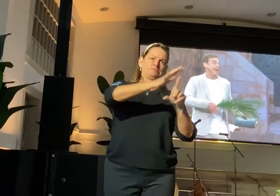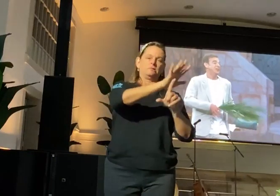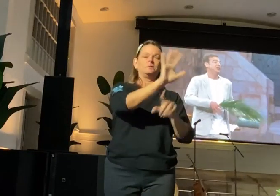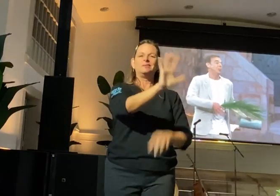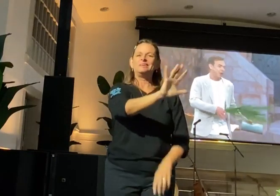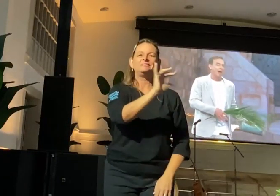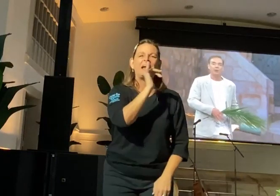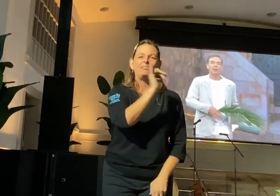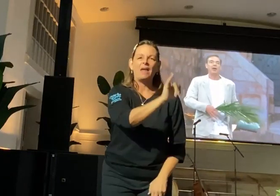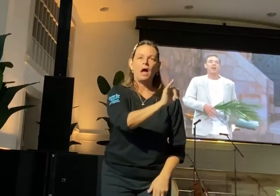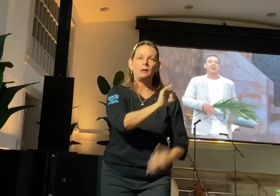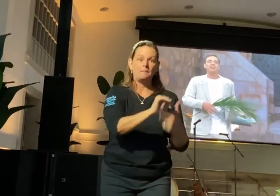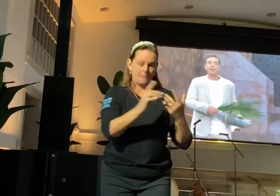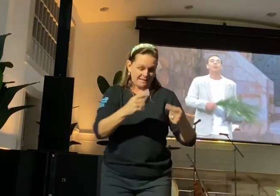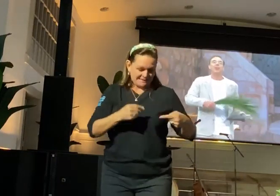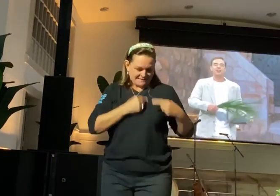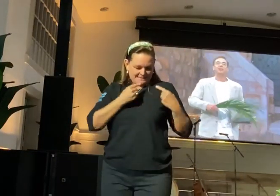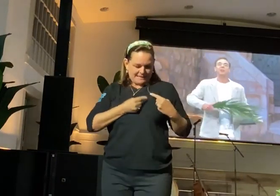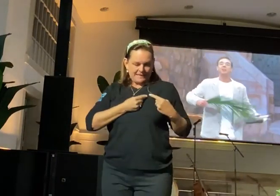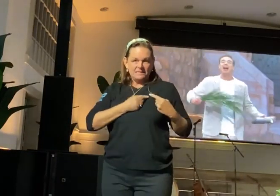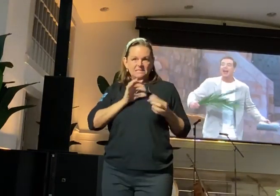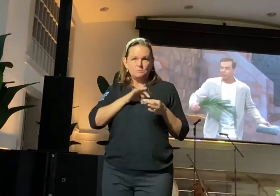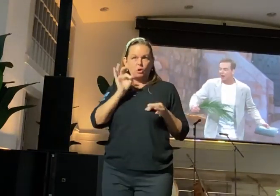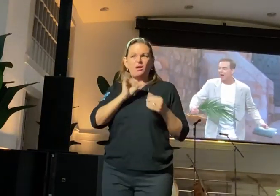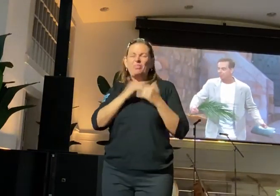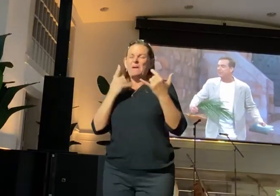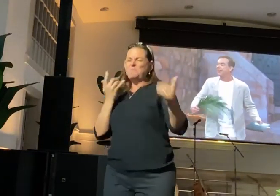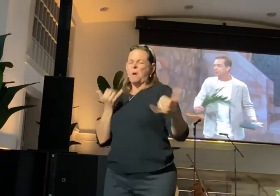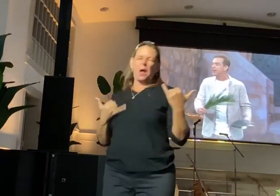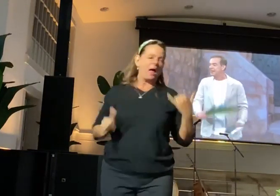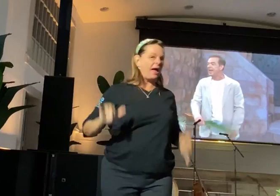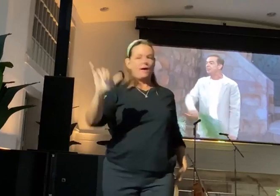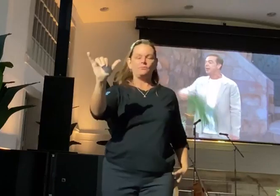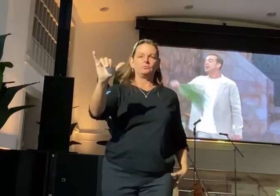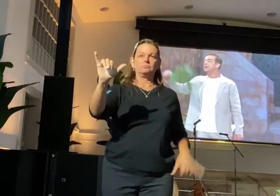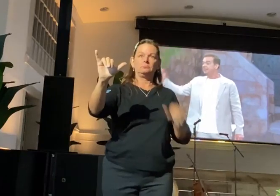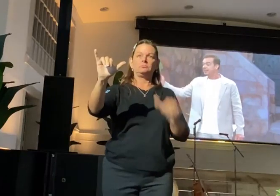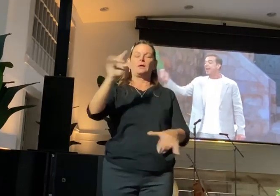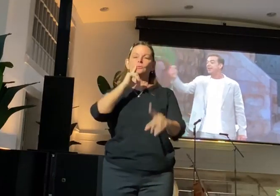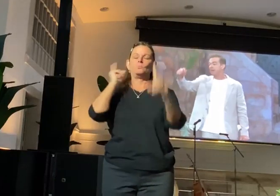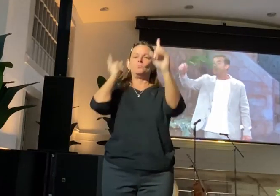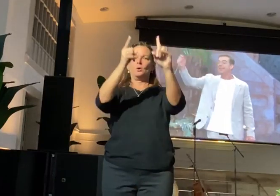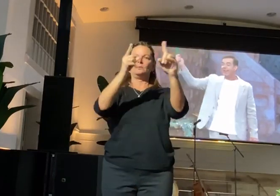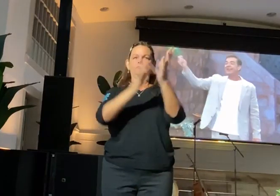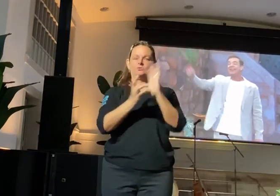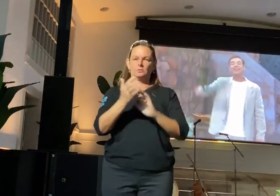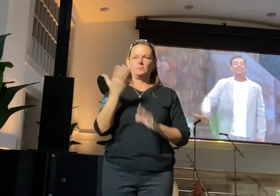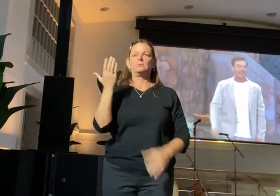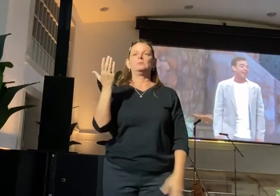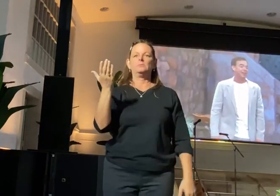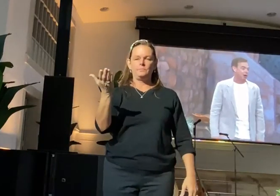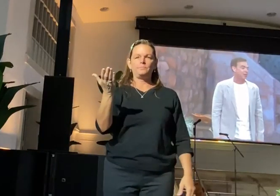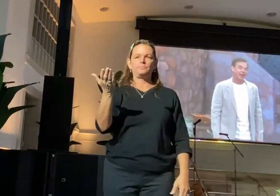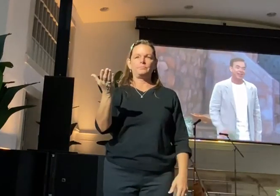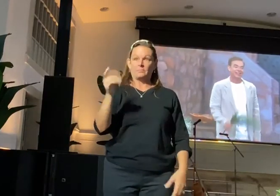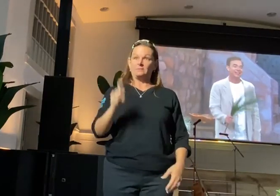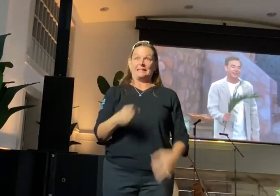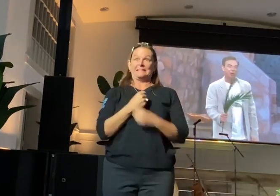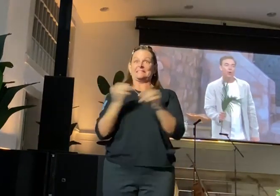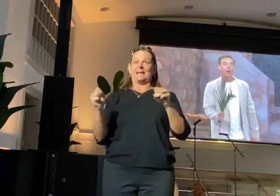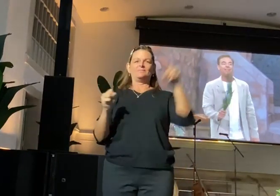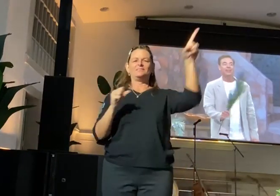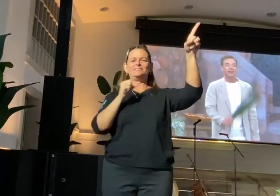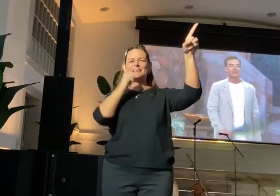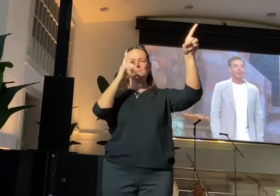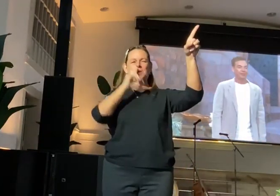sin nature problem, a separation from God problem. That's what he came to save them. They needed saving, all right. They